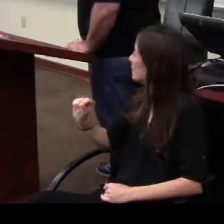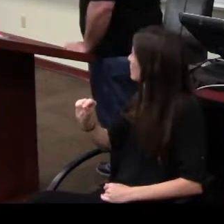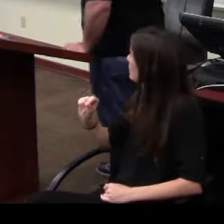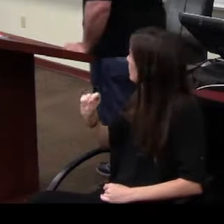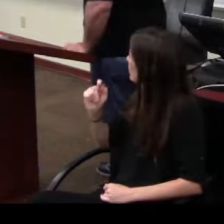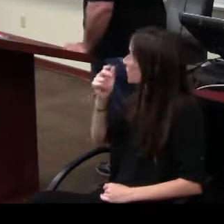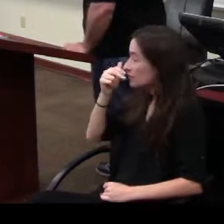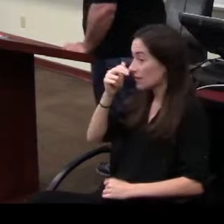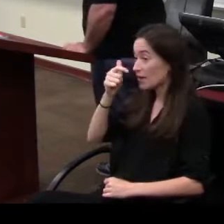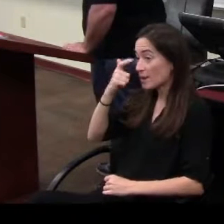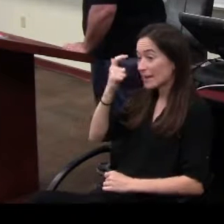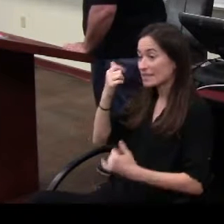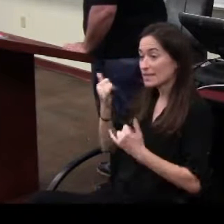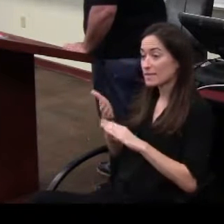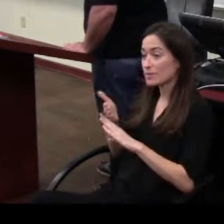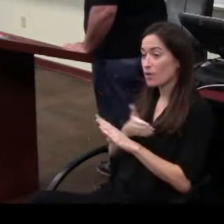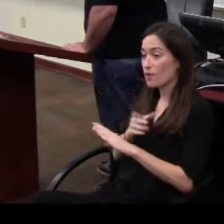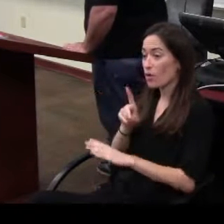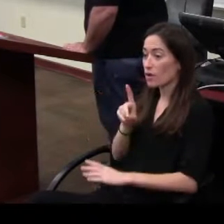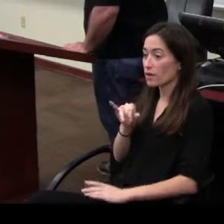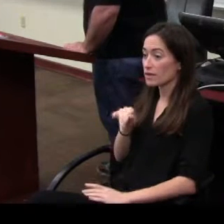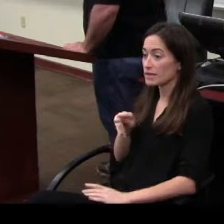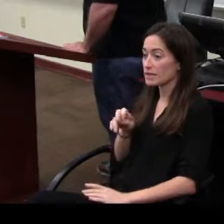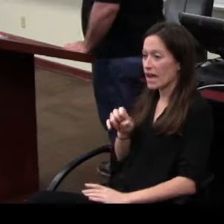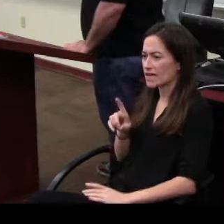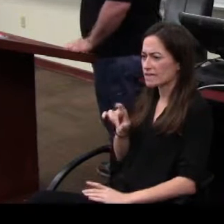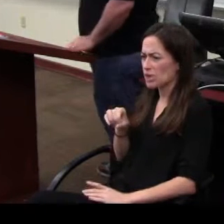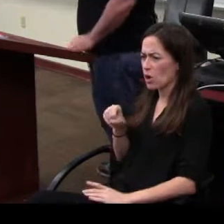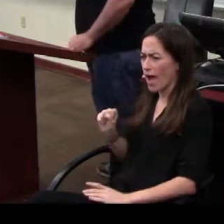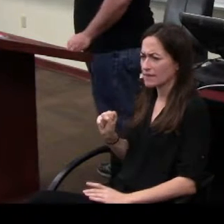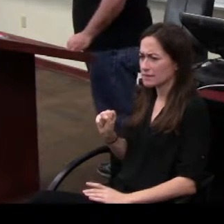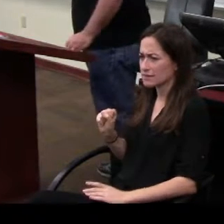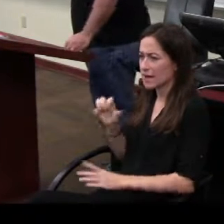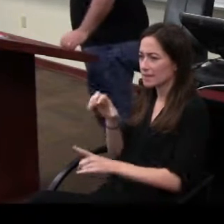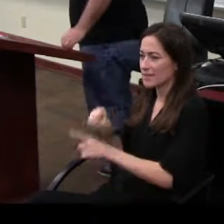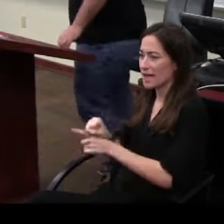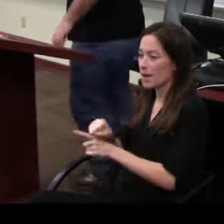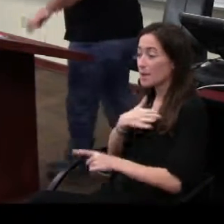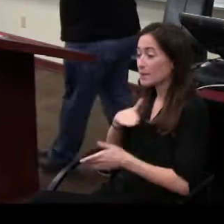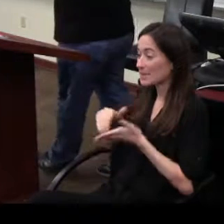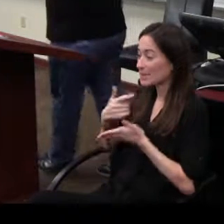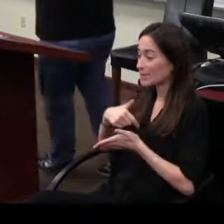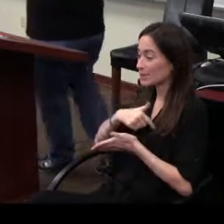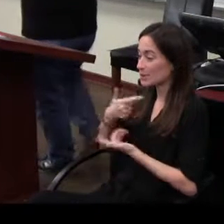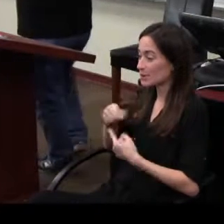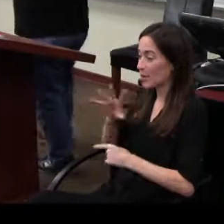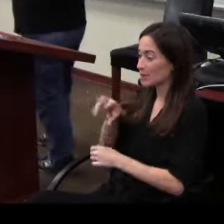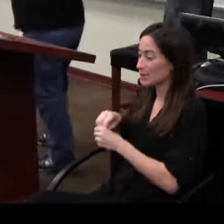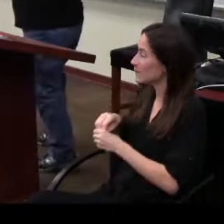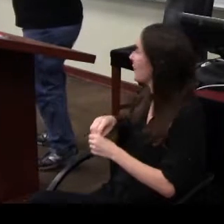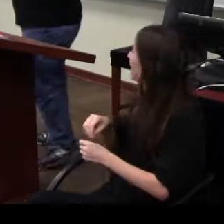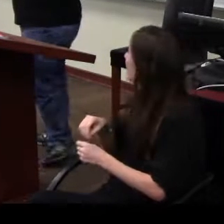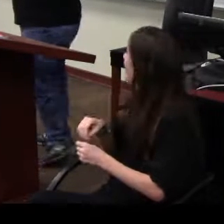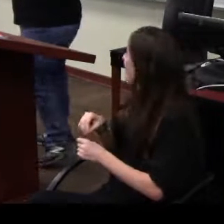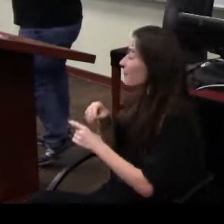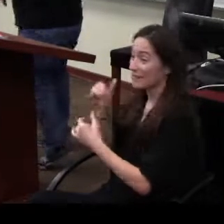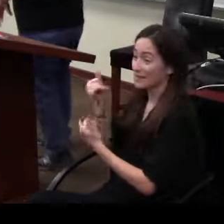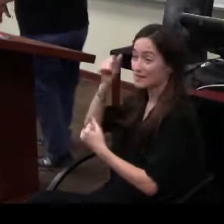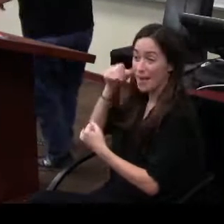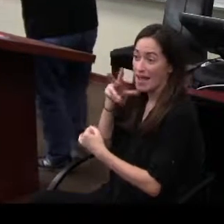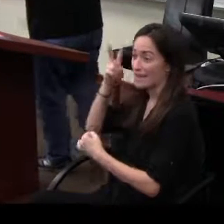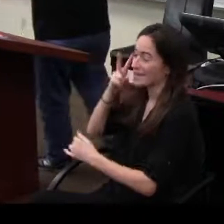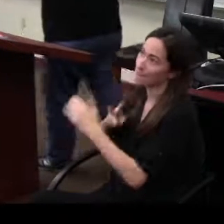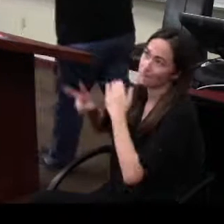done before the DDoS attack, and you have these ones here. Please excuse us while we participate in the DDoS attack. This guy is a visionary, all